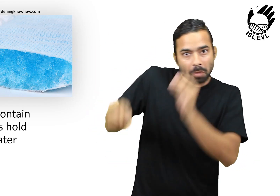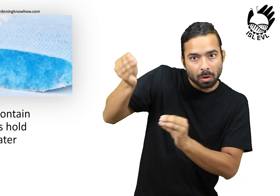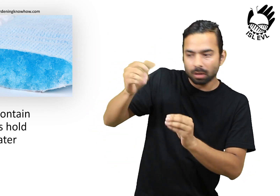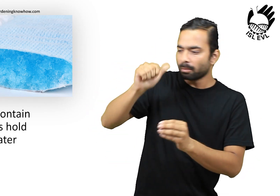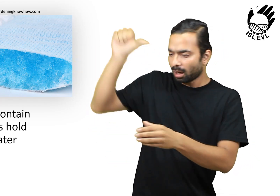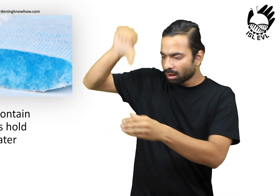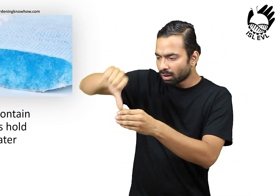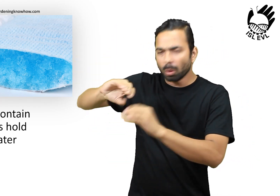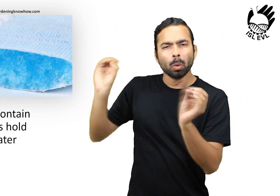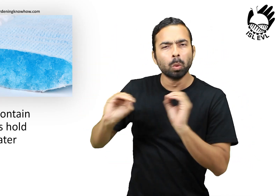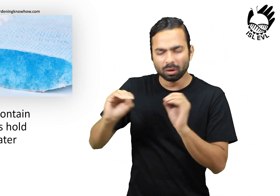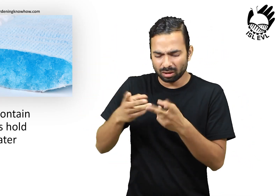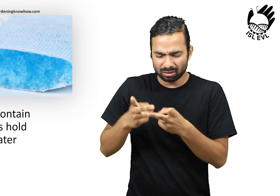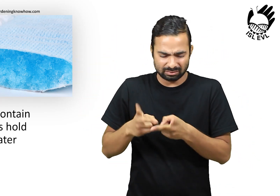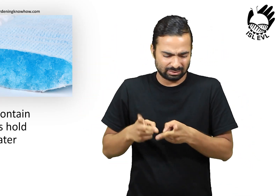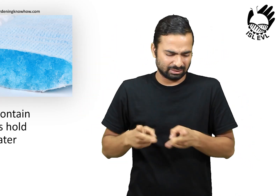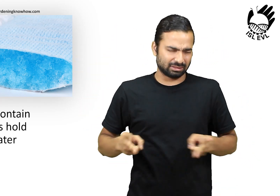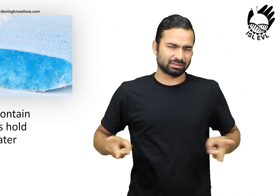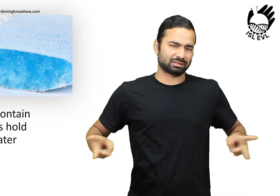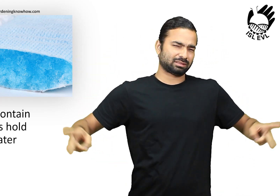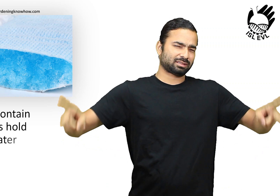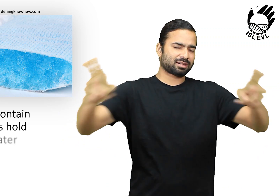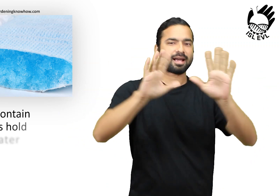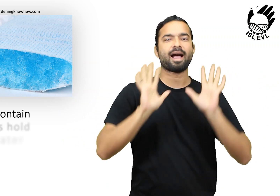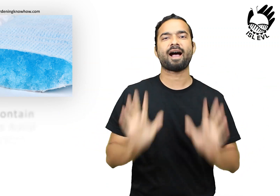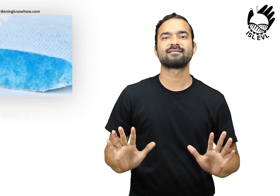Different types of diapers may use different hydrogels,